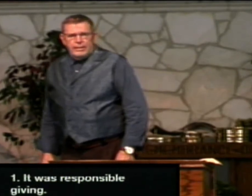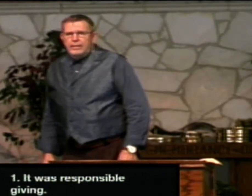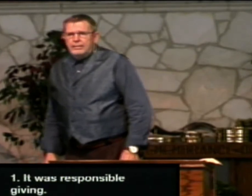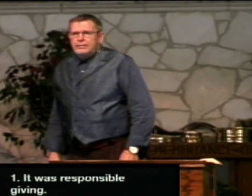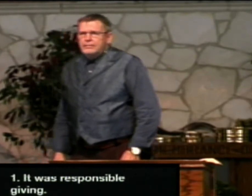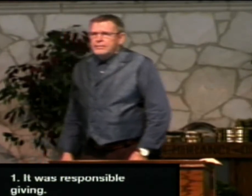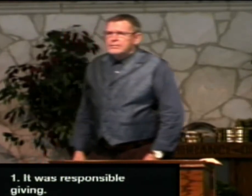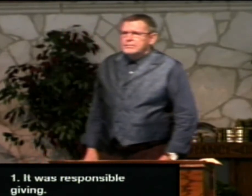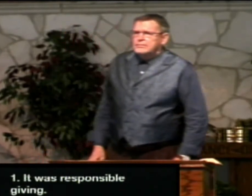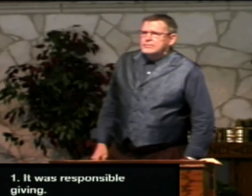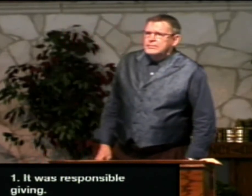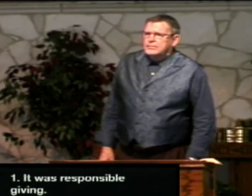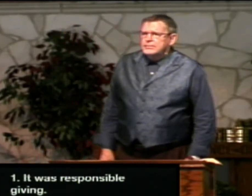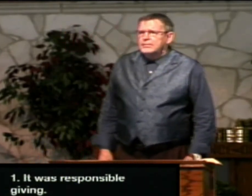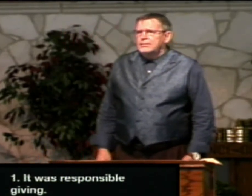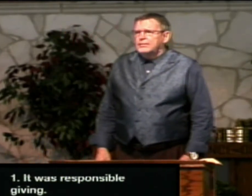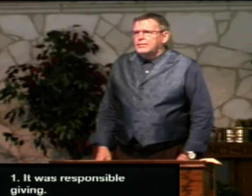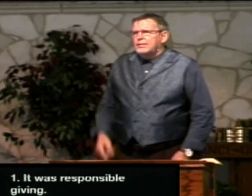Yeah?